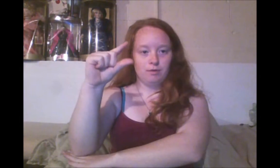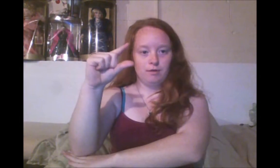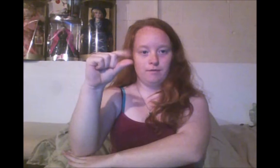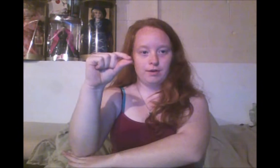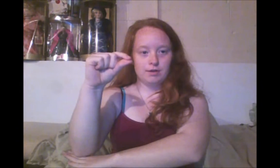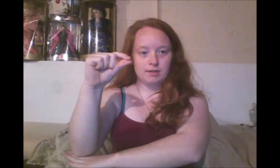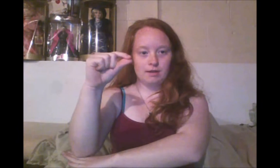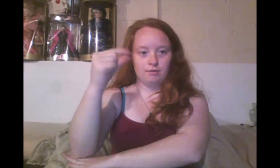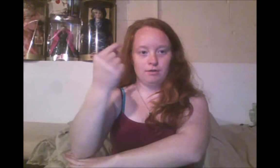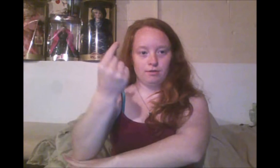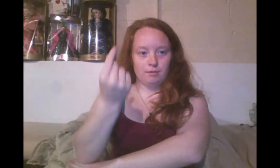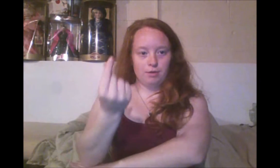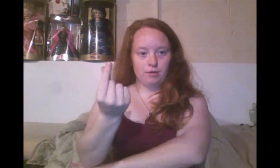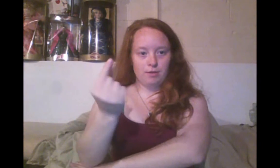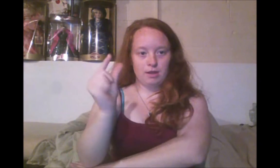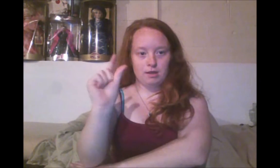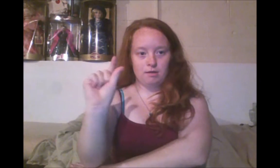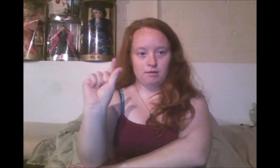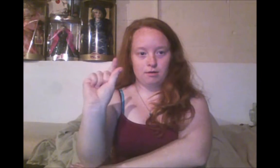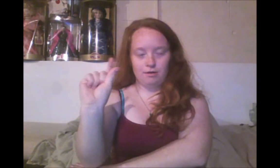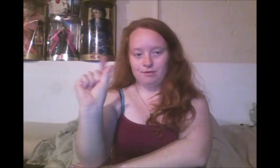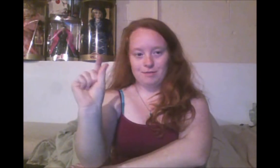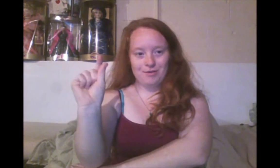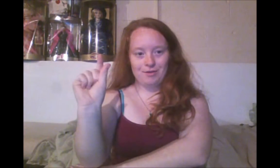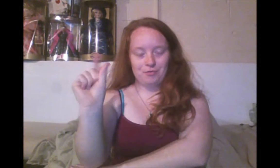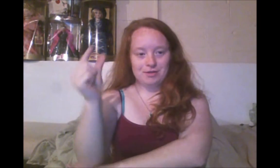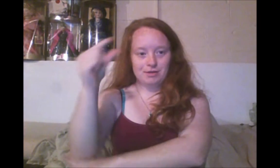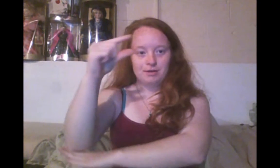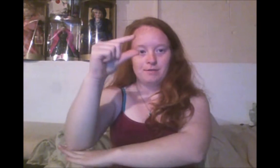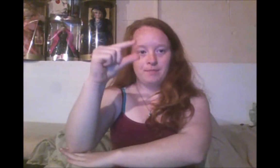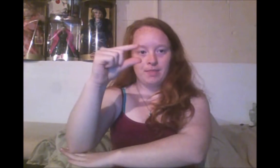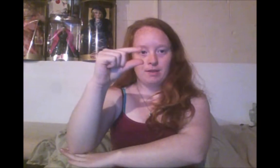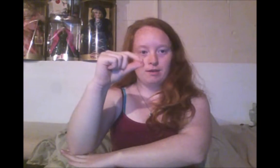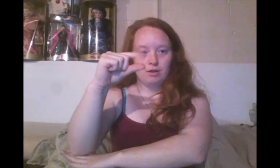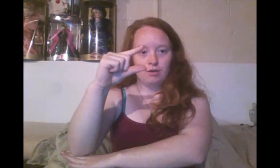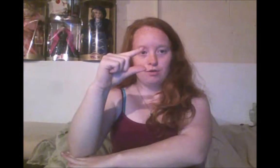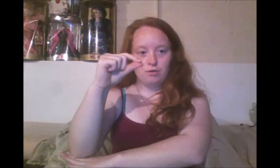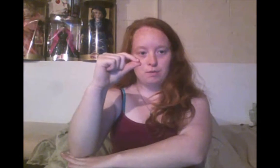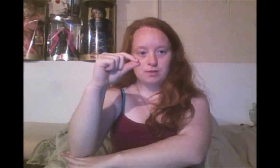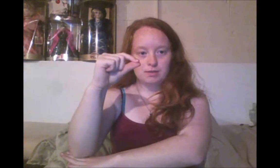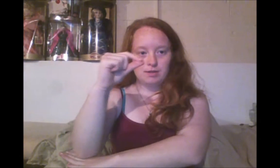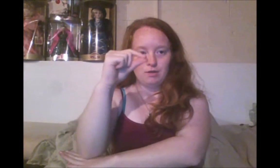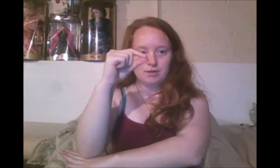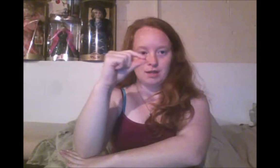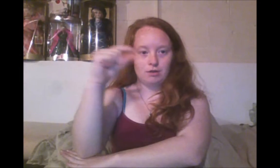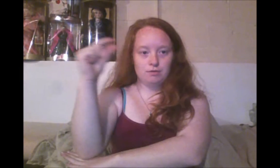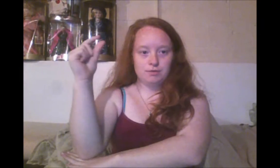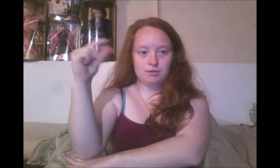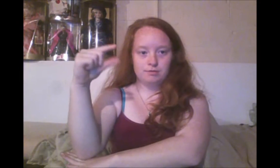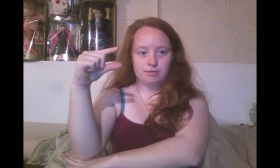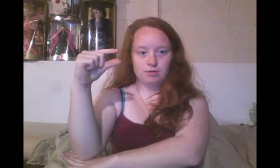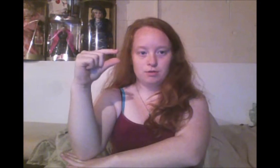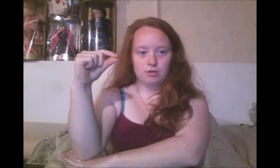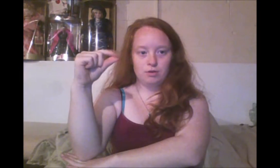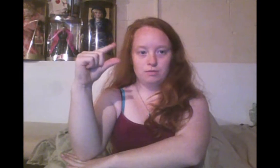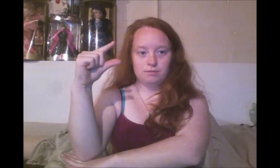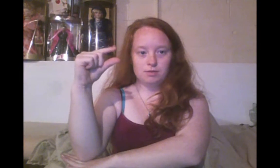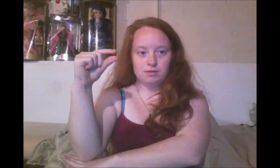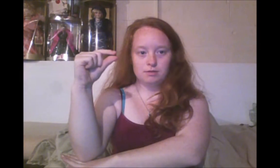your fingers down, your thumb and your pinky. Alright, your thumb and your pointer. Goose. See how it looks like a goose? Goose.